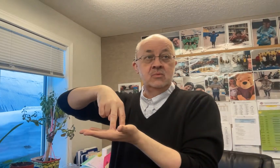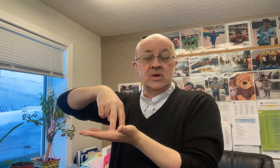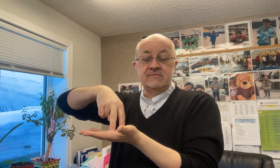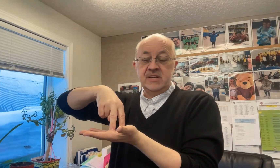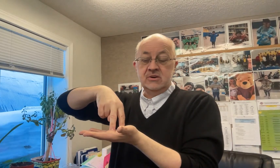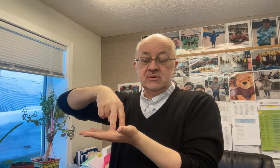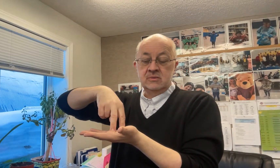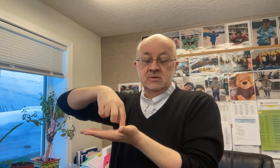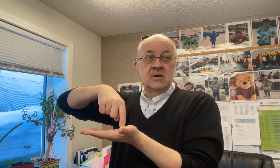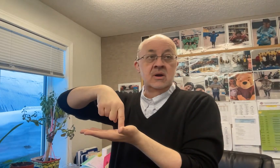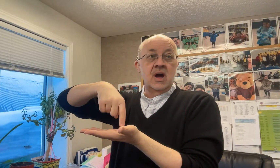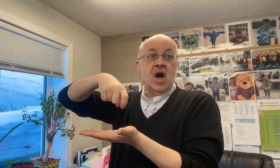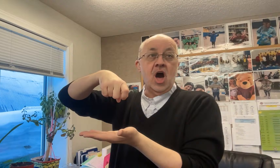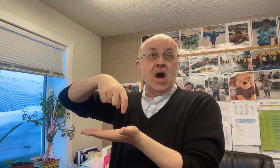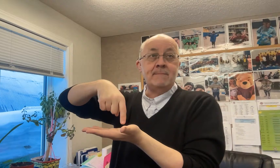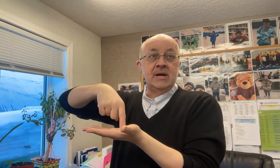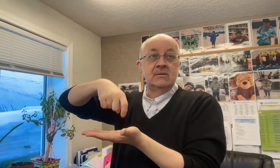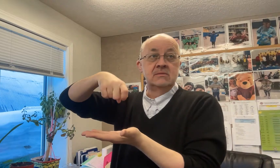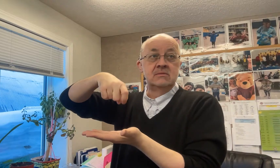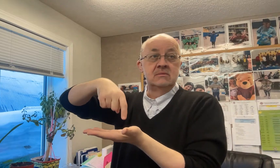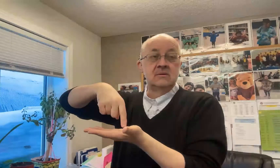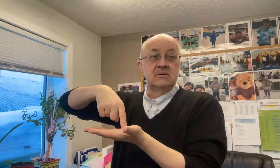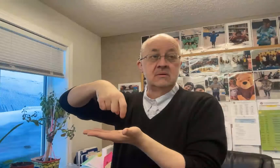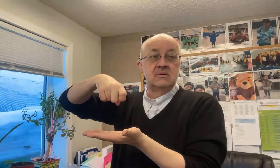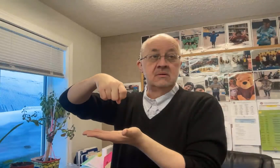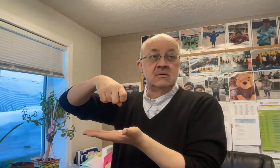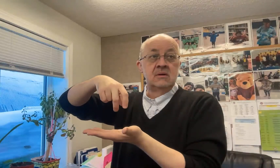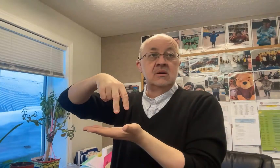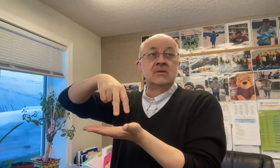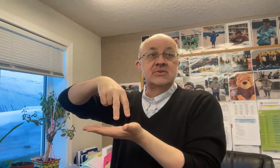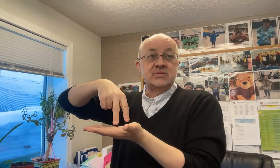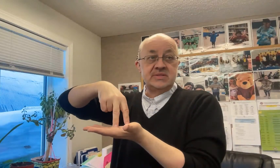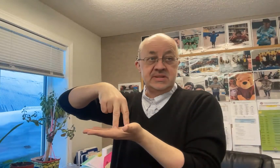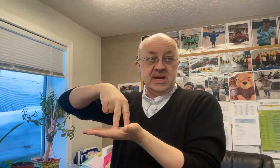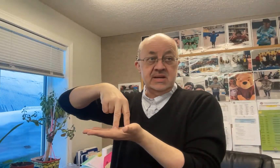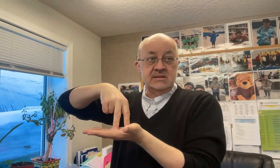One finger. Hop. So stand.